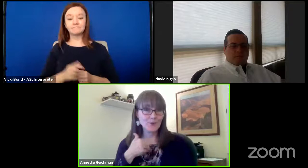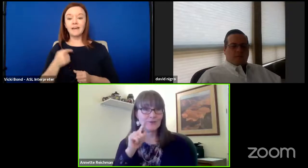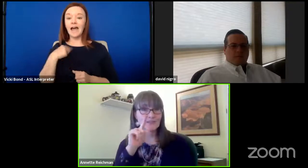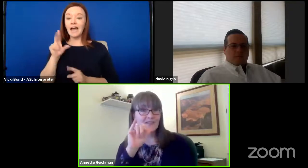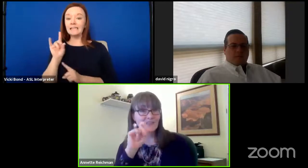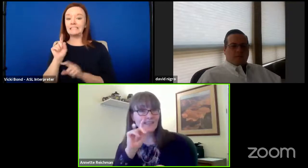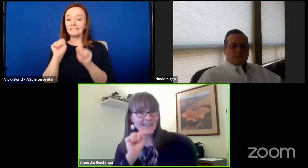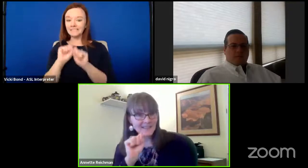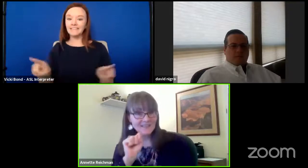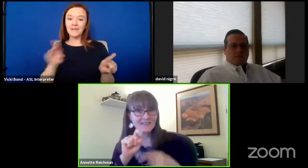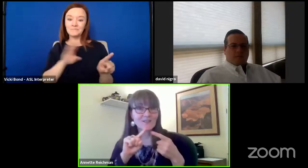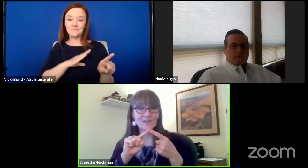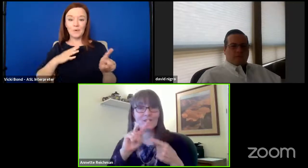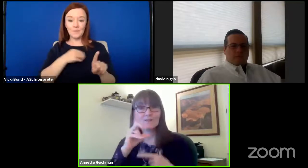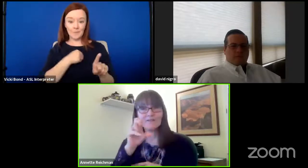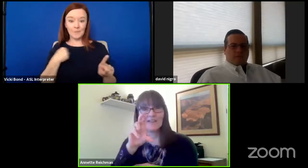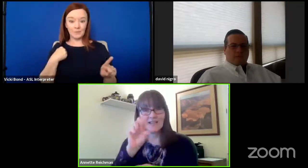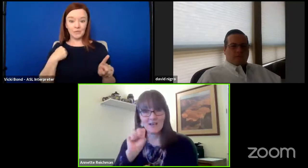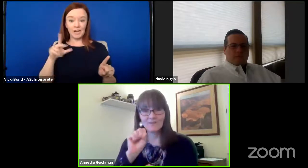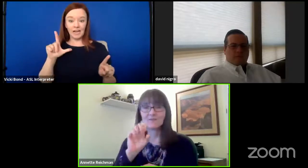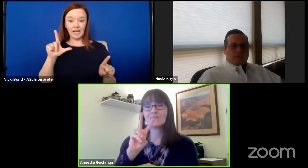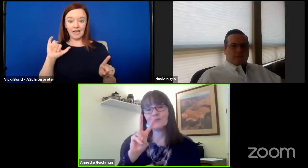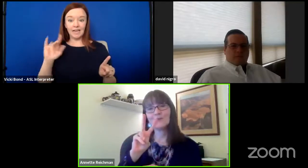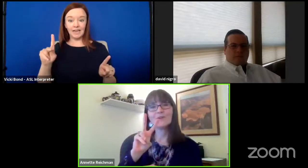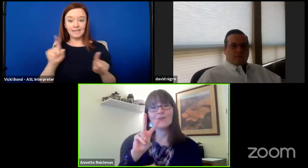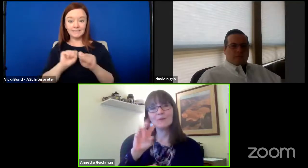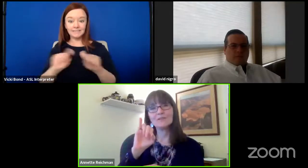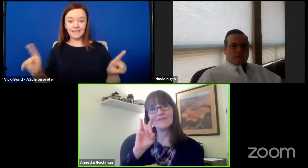board members, the links to those